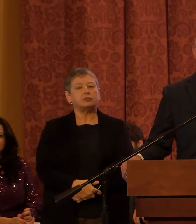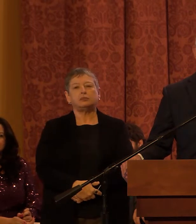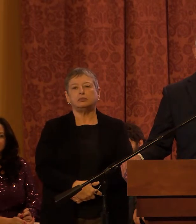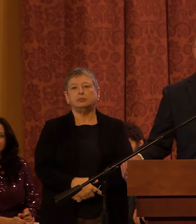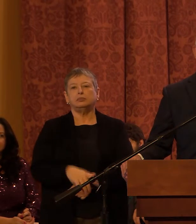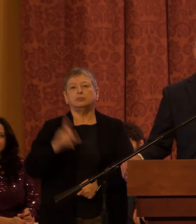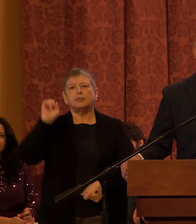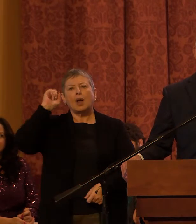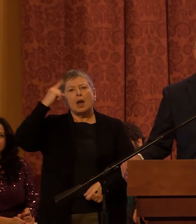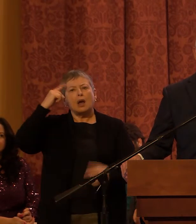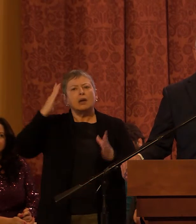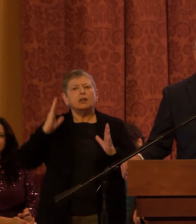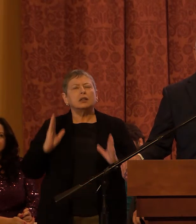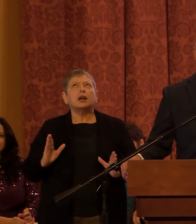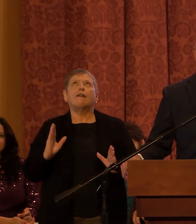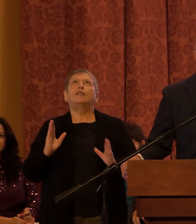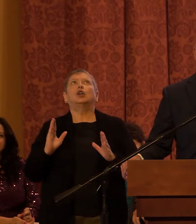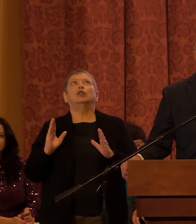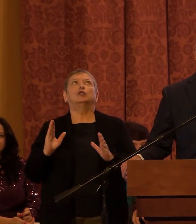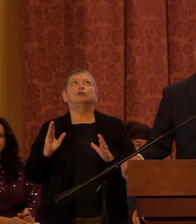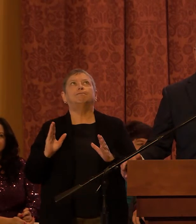The governor's